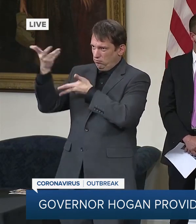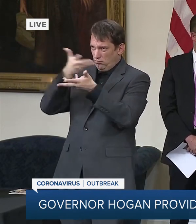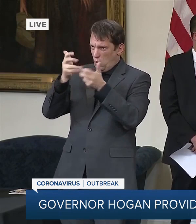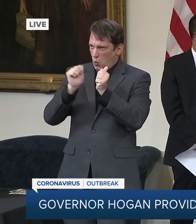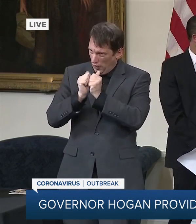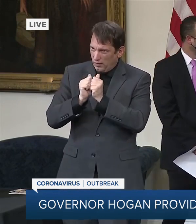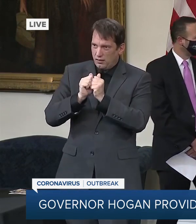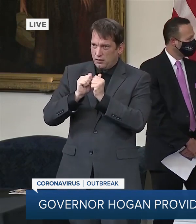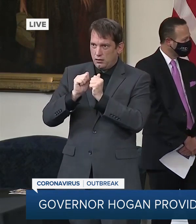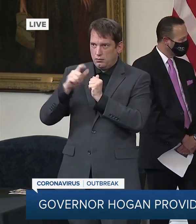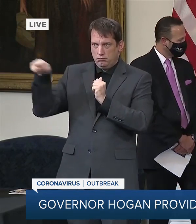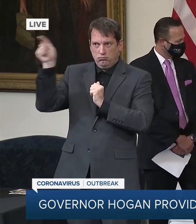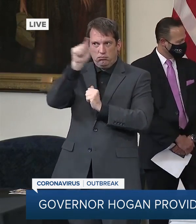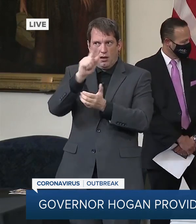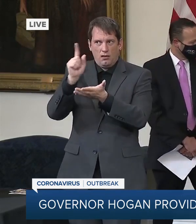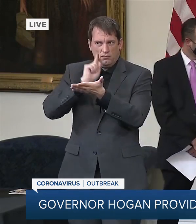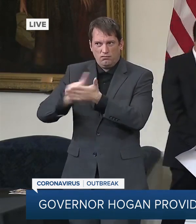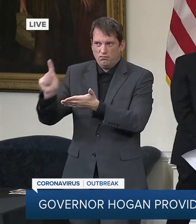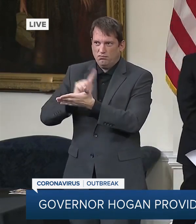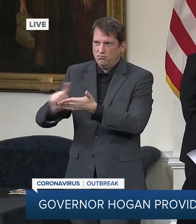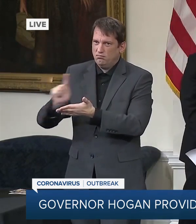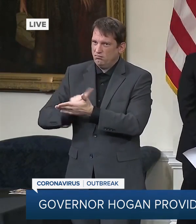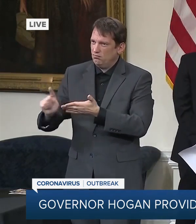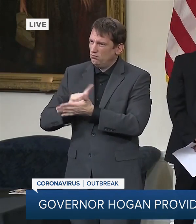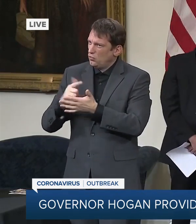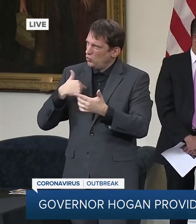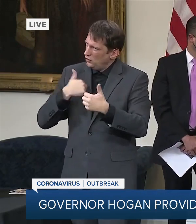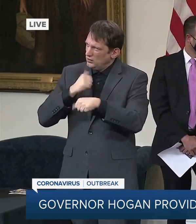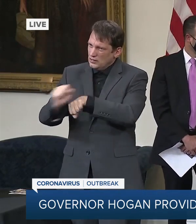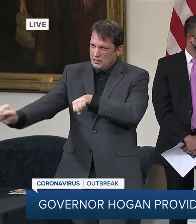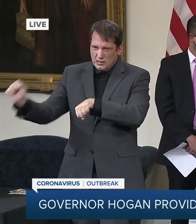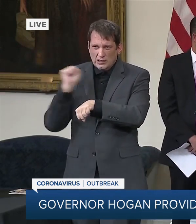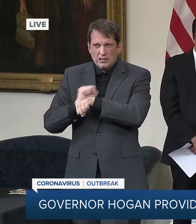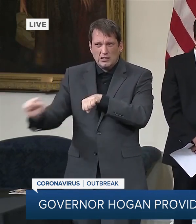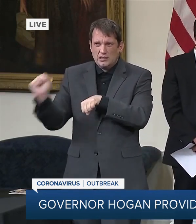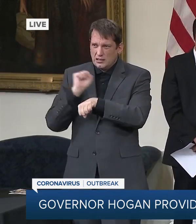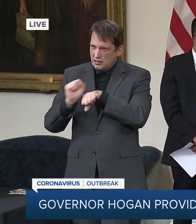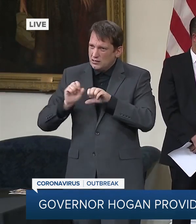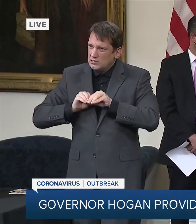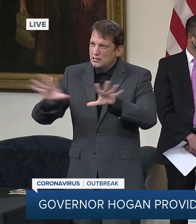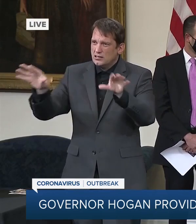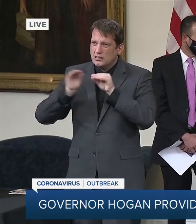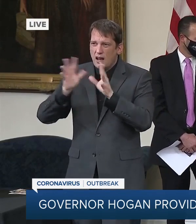think we're going to do everything we can to get the message out in every single corner of the state. I don't know if you have anything to add about that.